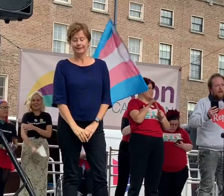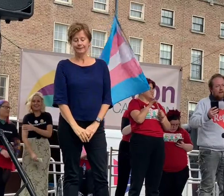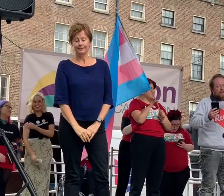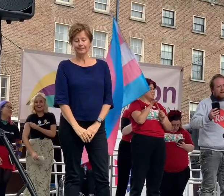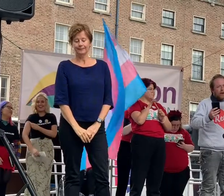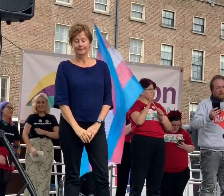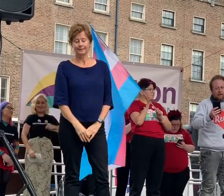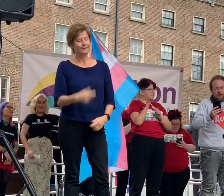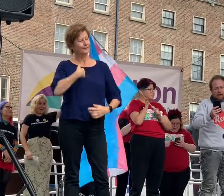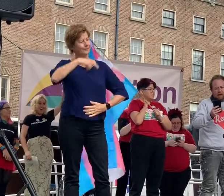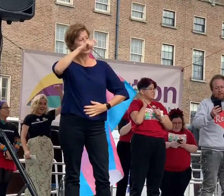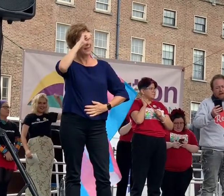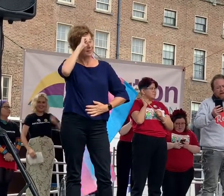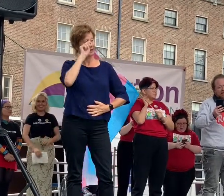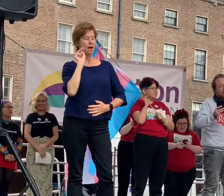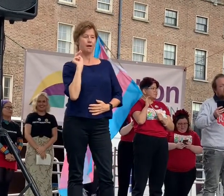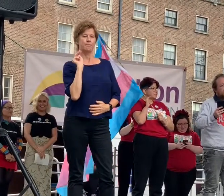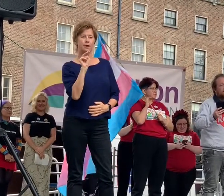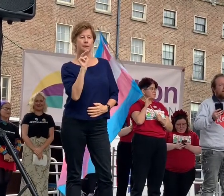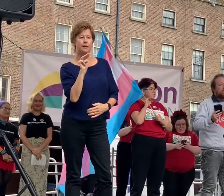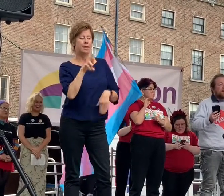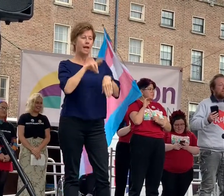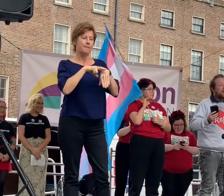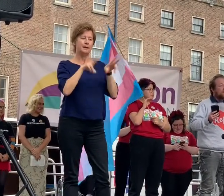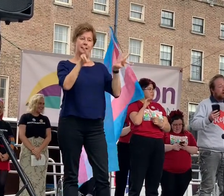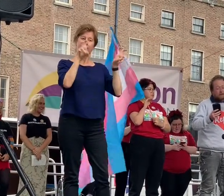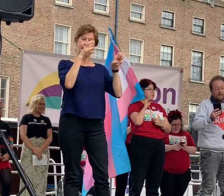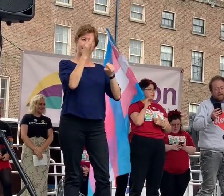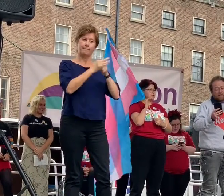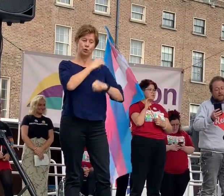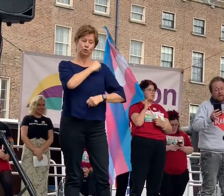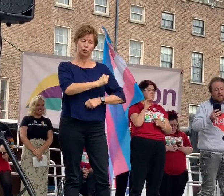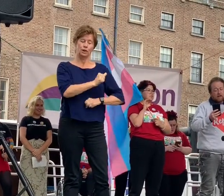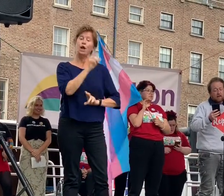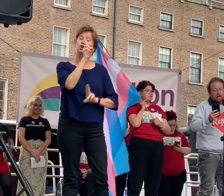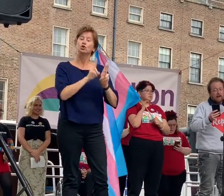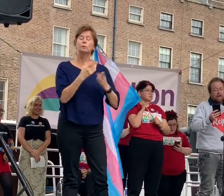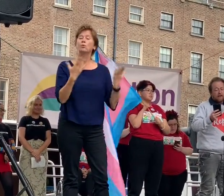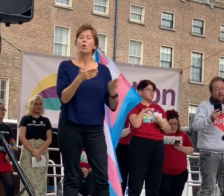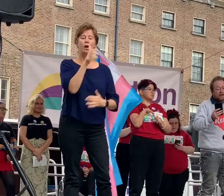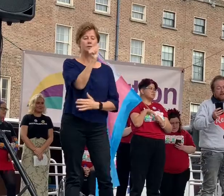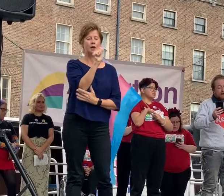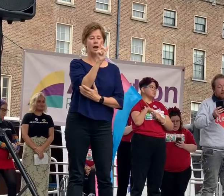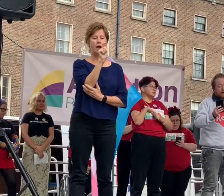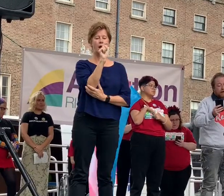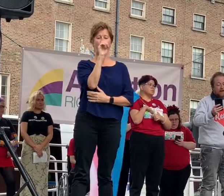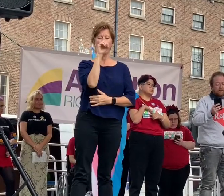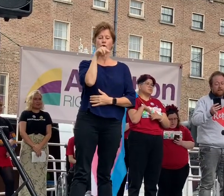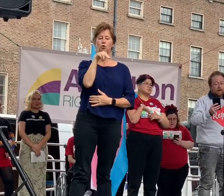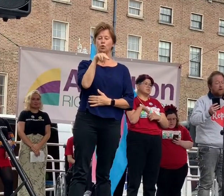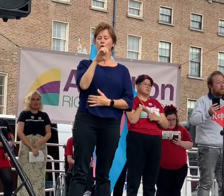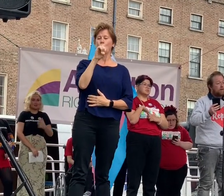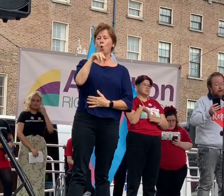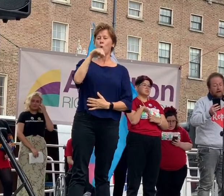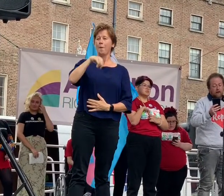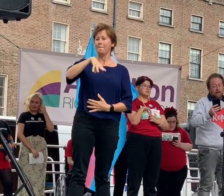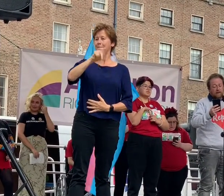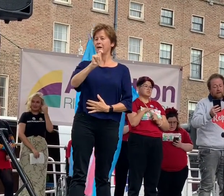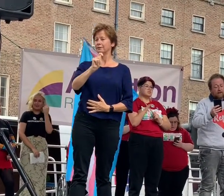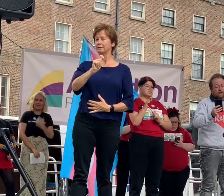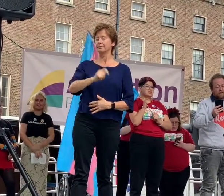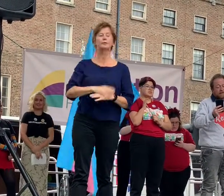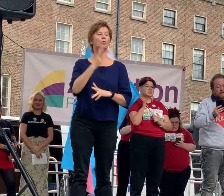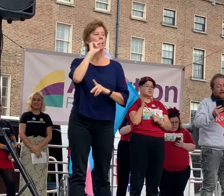I think that possibly a better theme for today might be atonement. Last year, Together for Yes made up of three